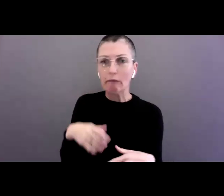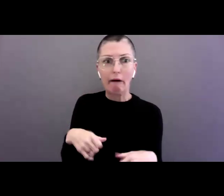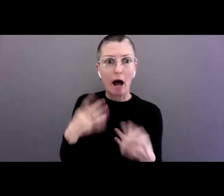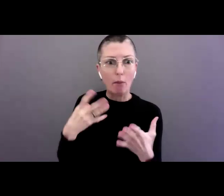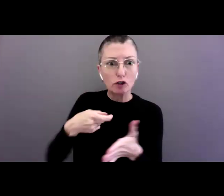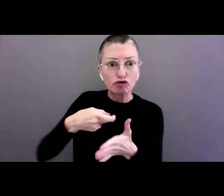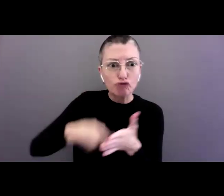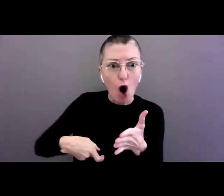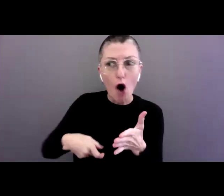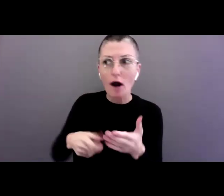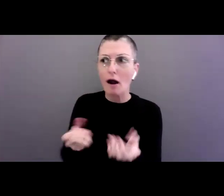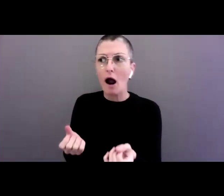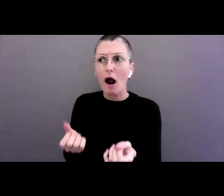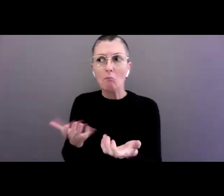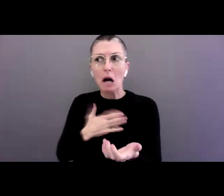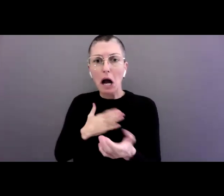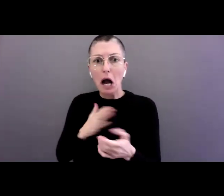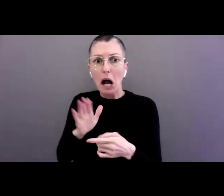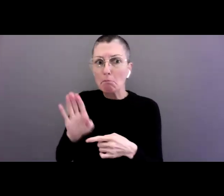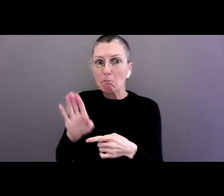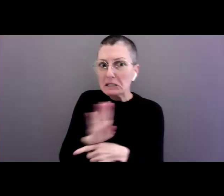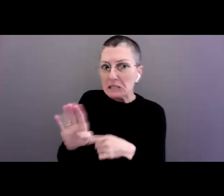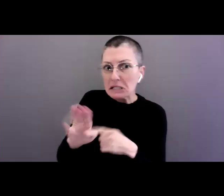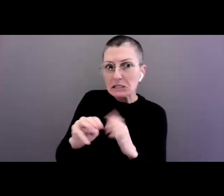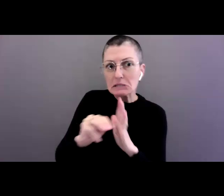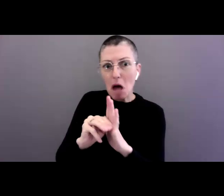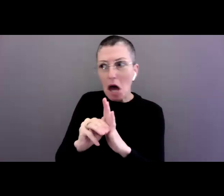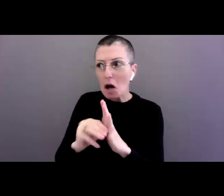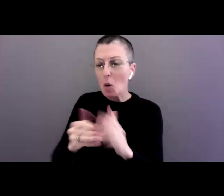They don't know their business model. They don't know the words they're supposed to use.